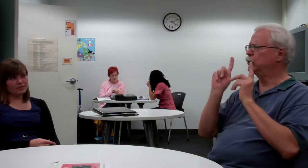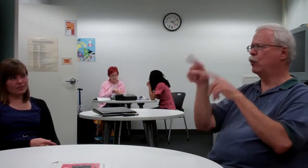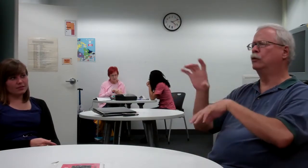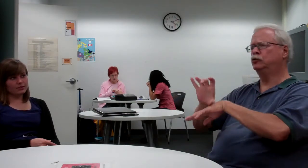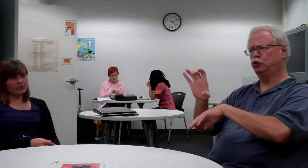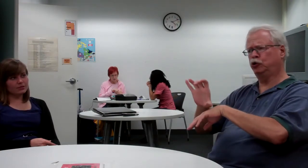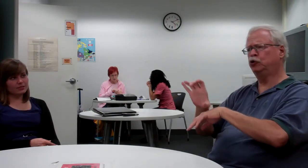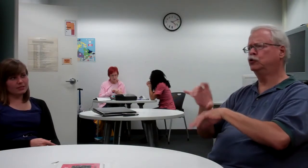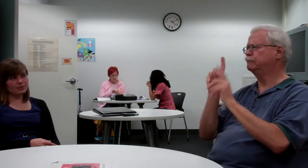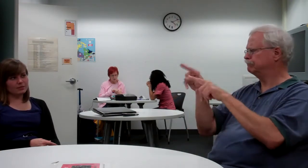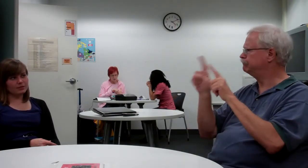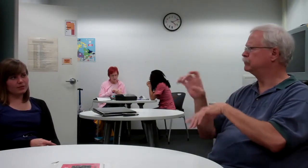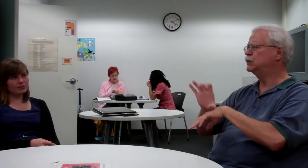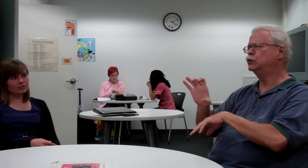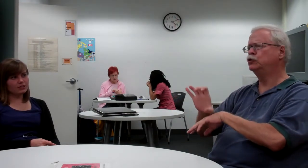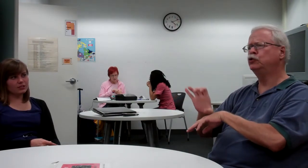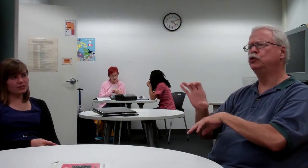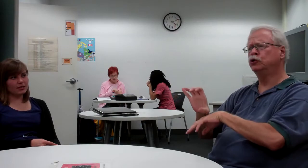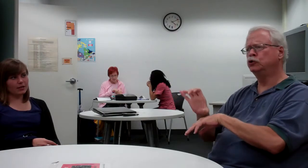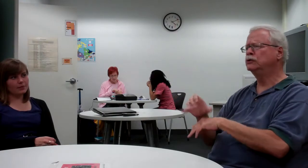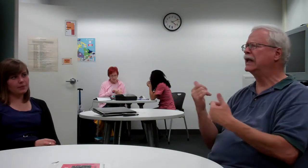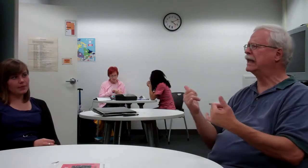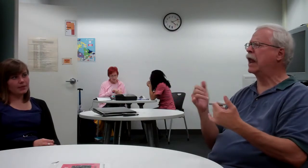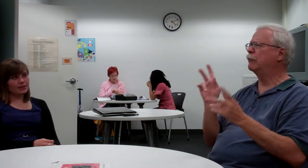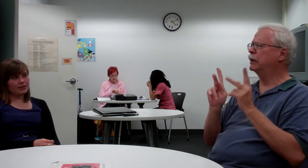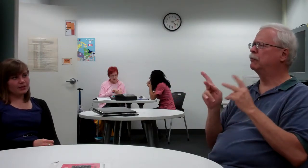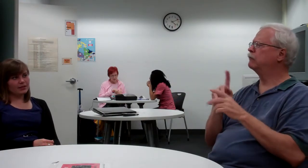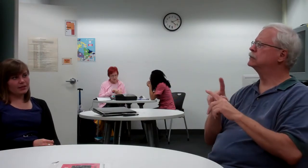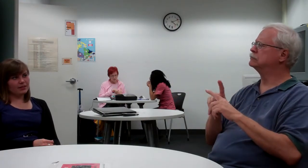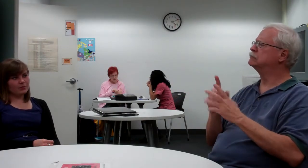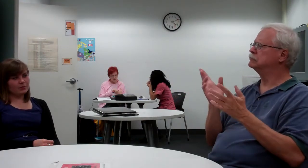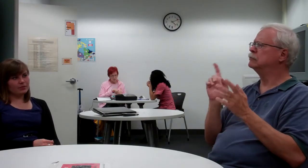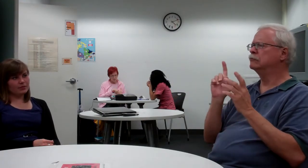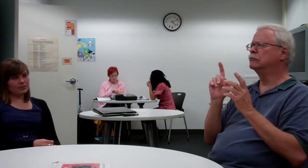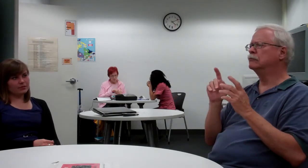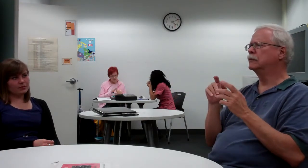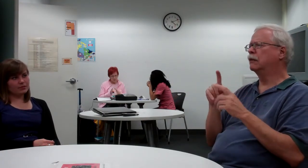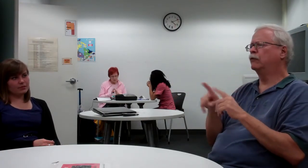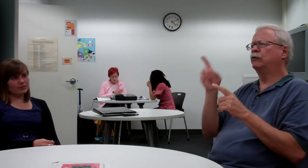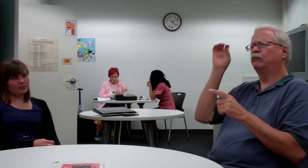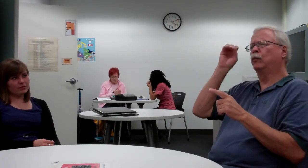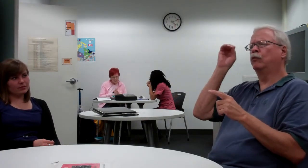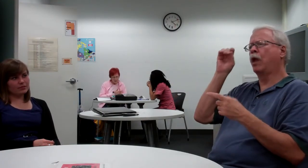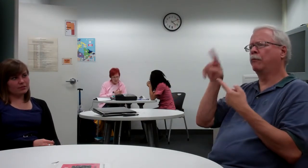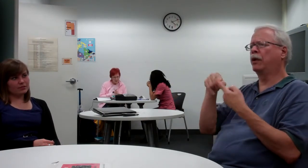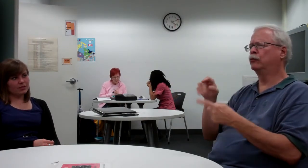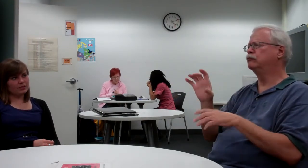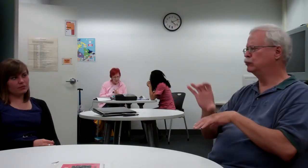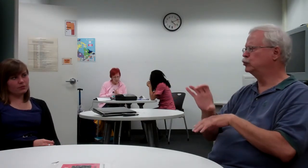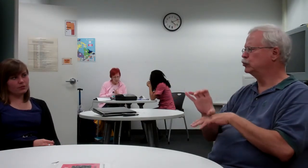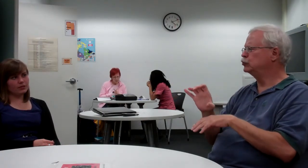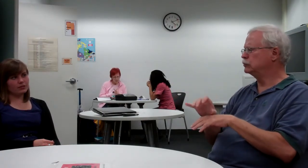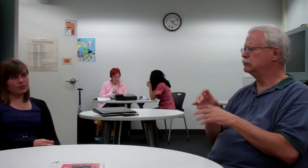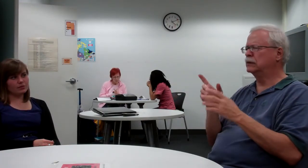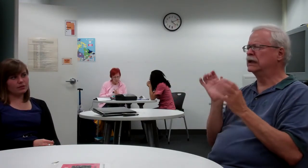In the olden days, people would go to church all the time, and now people have different opinions about